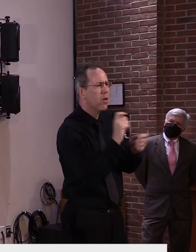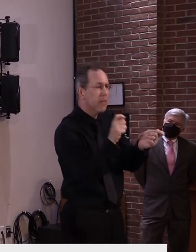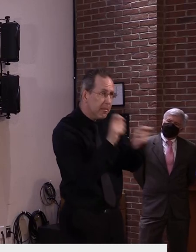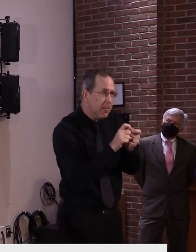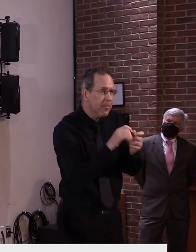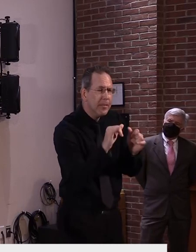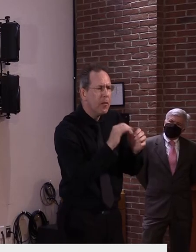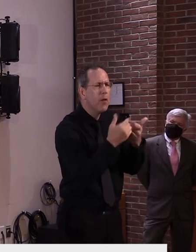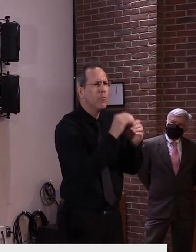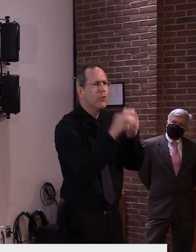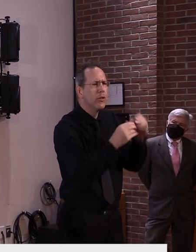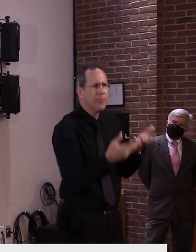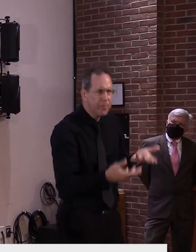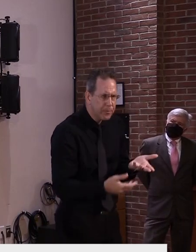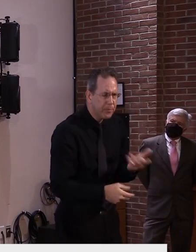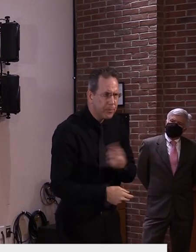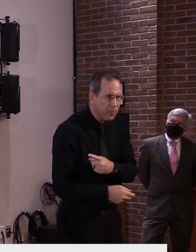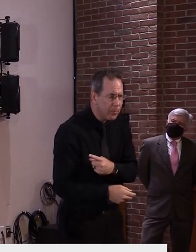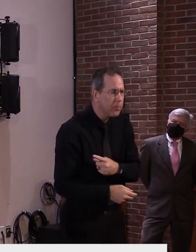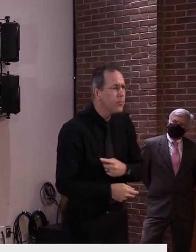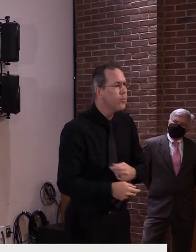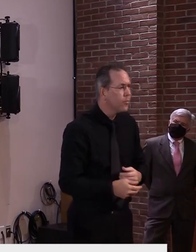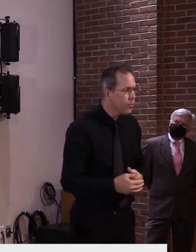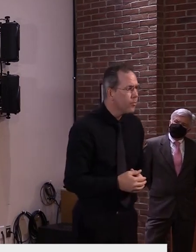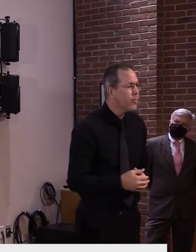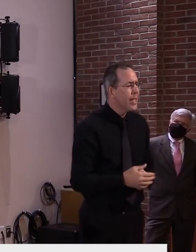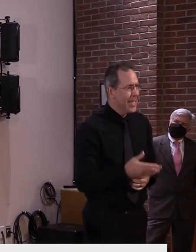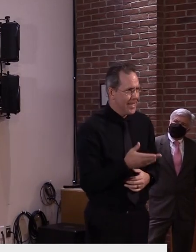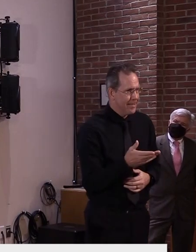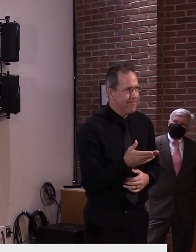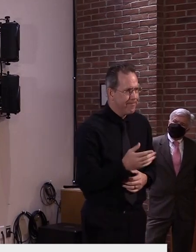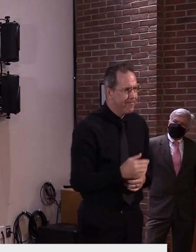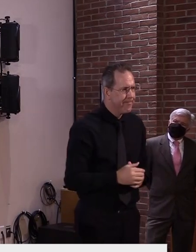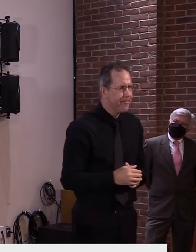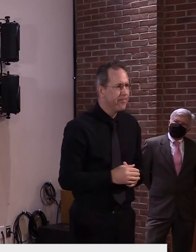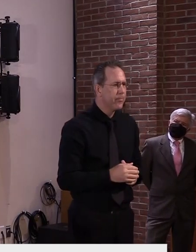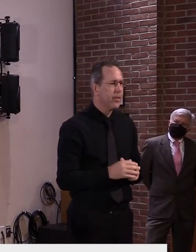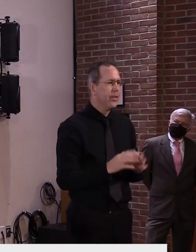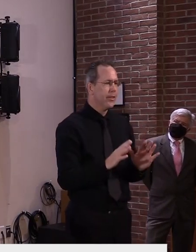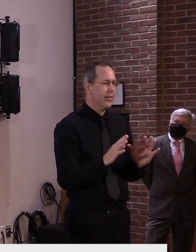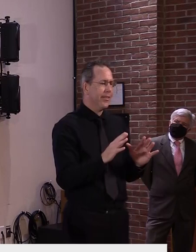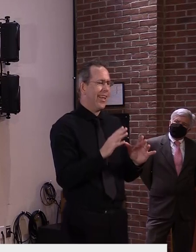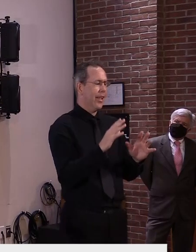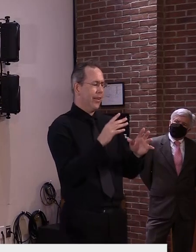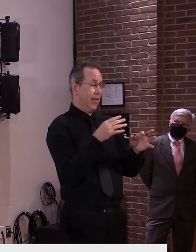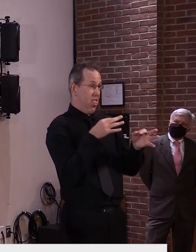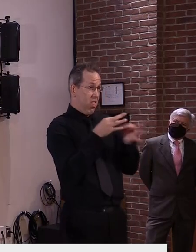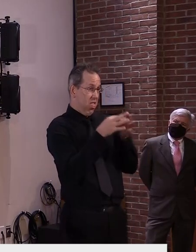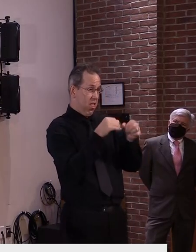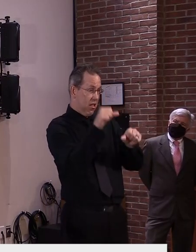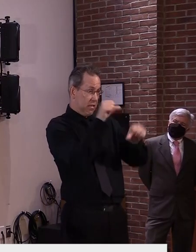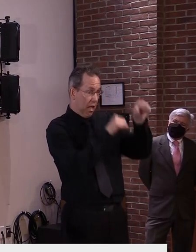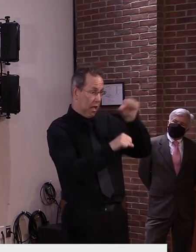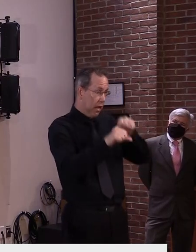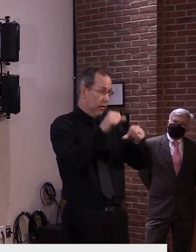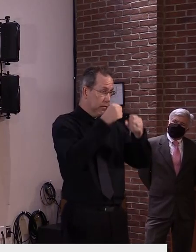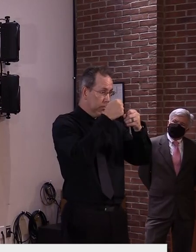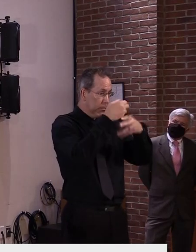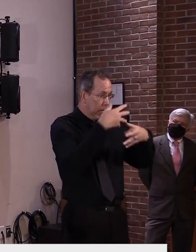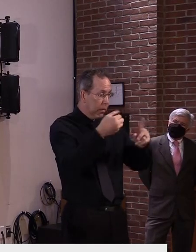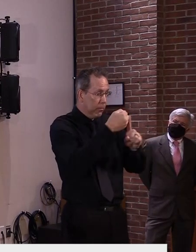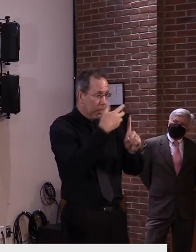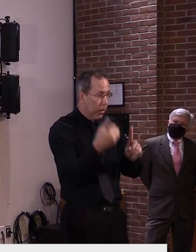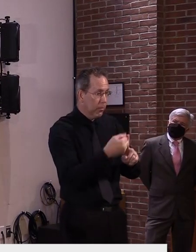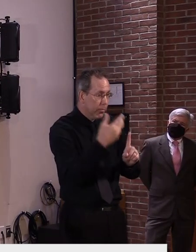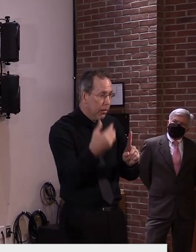And it does vary from one platform to another. And Unlike these antigen tests, where I believe there's only